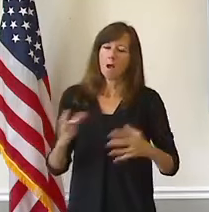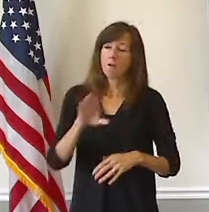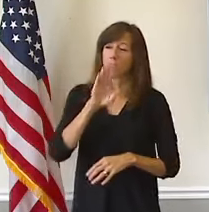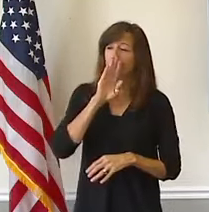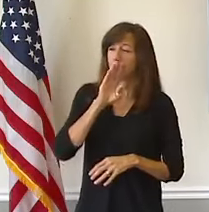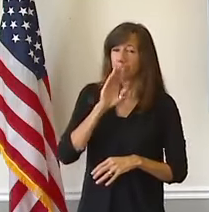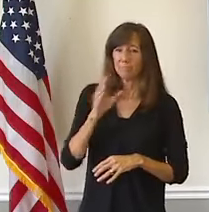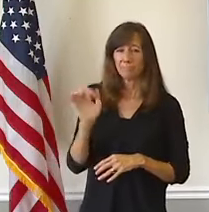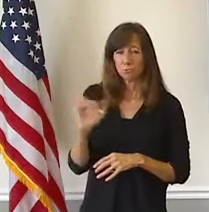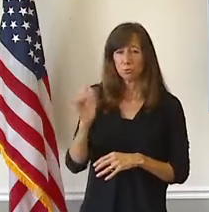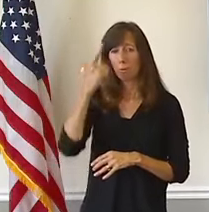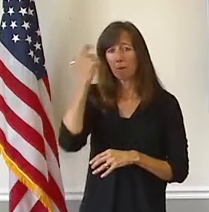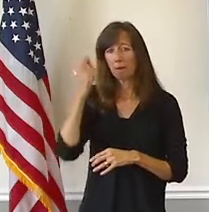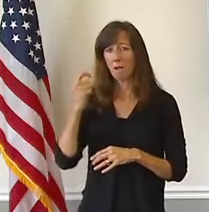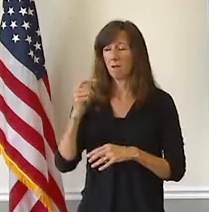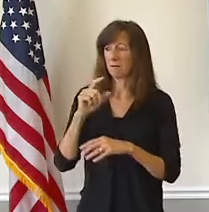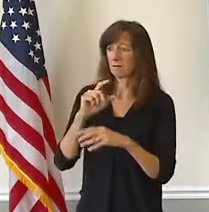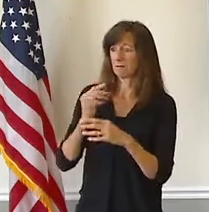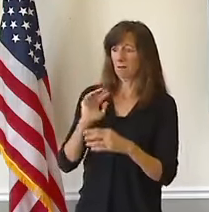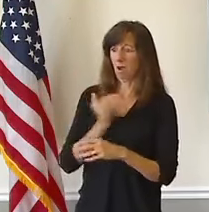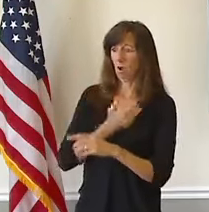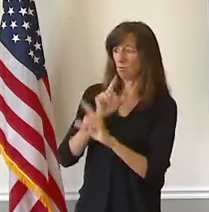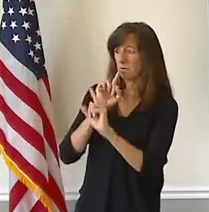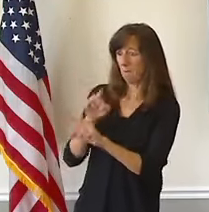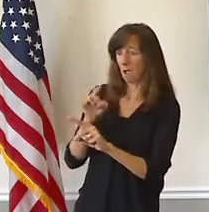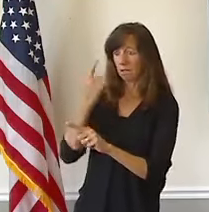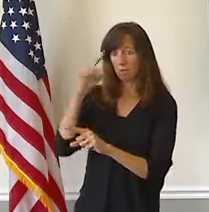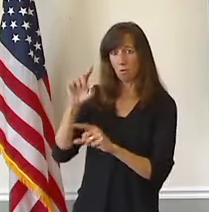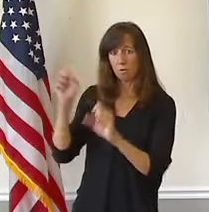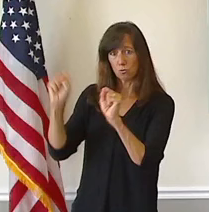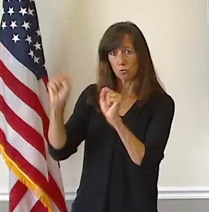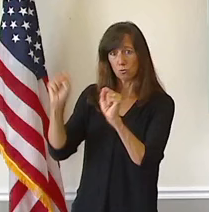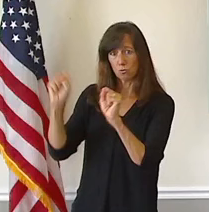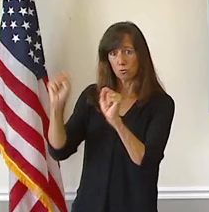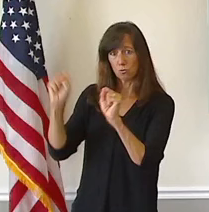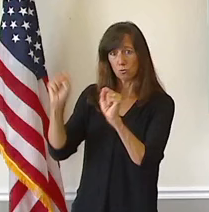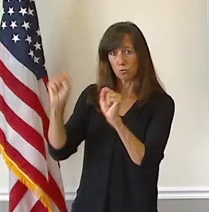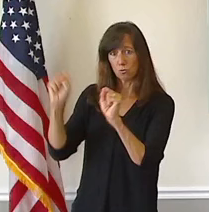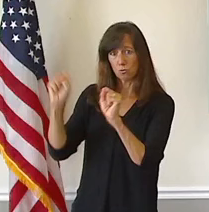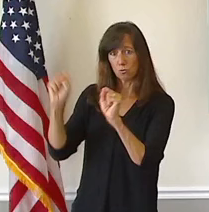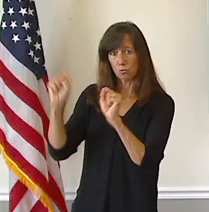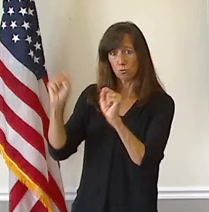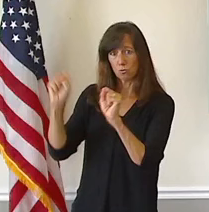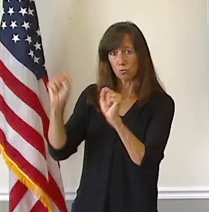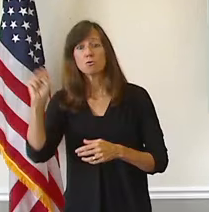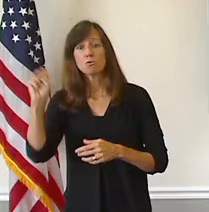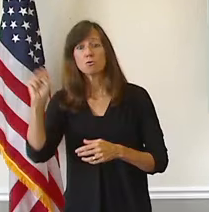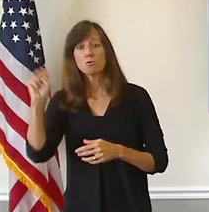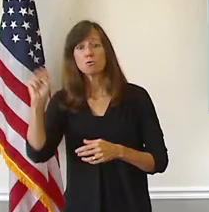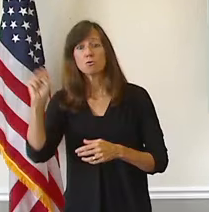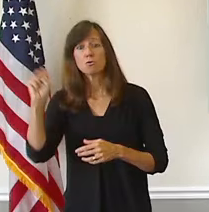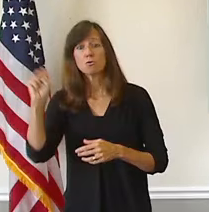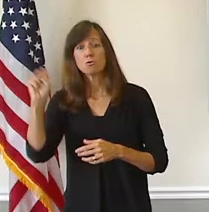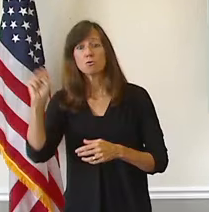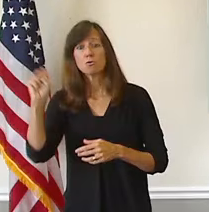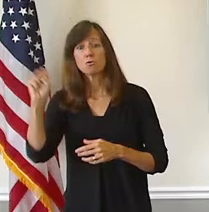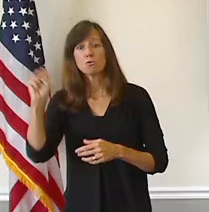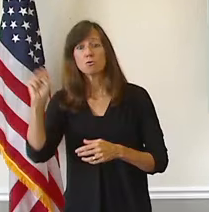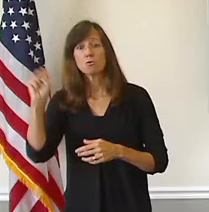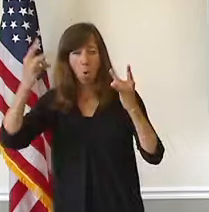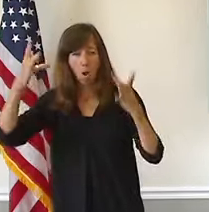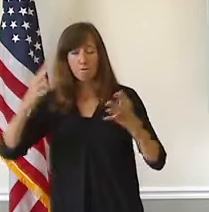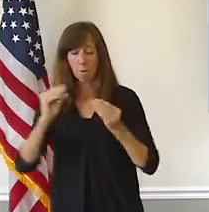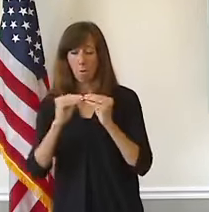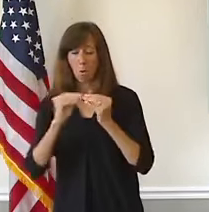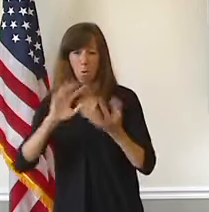in response to this storm. Admittedly, it hit harder than I think we all could have guessed it would. I think the predictions